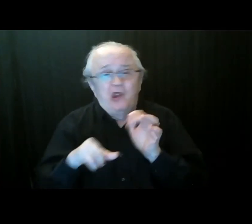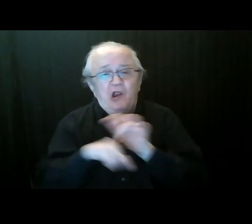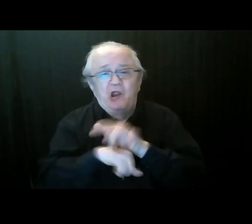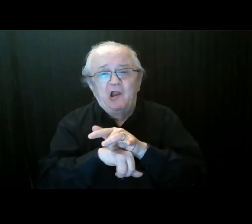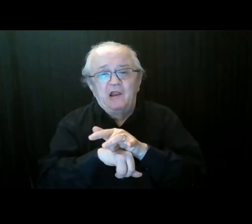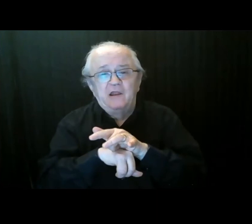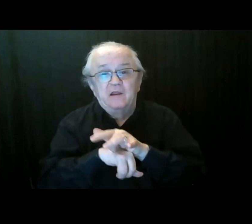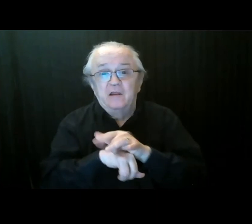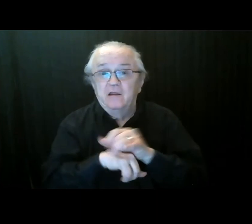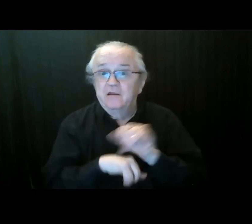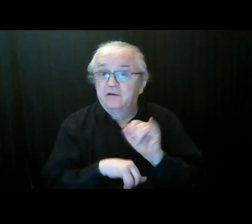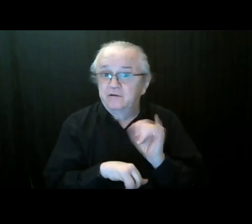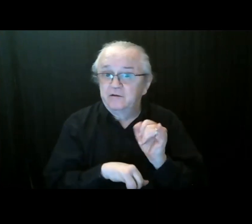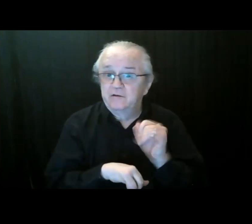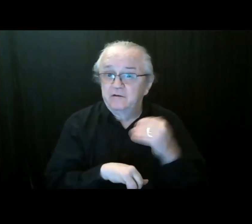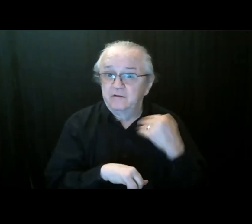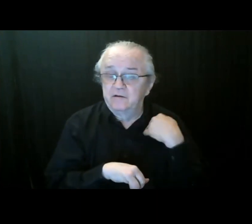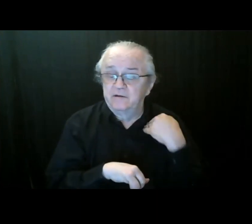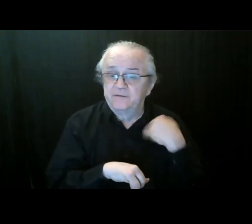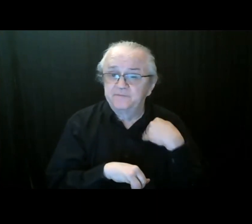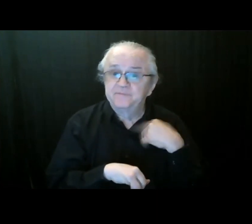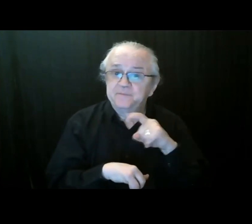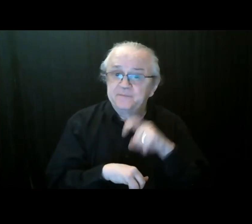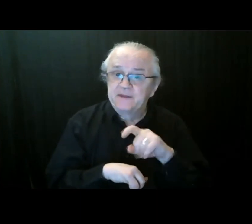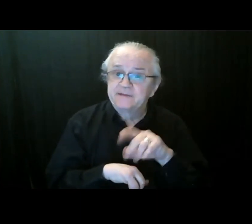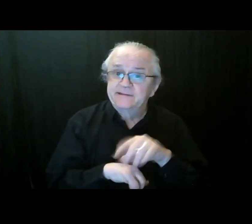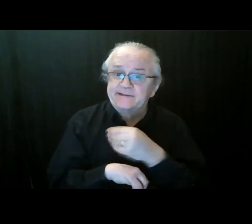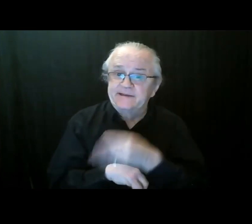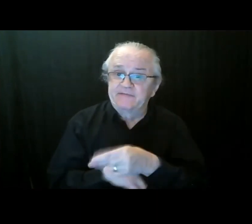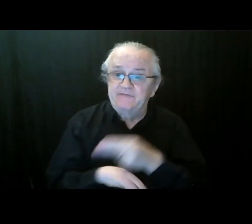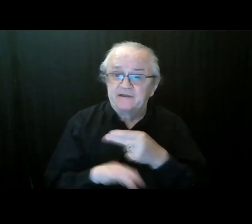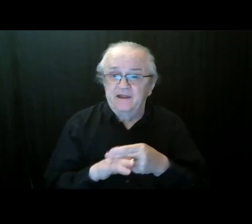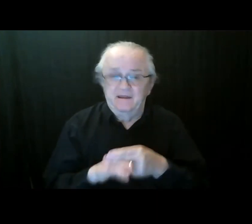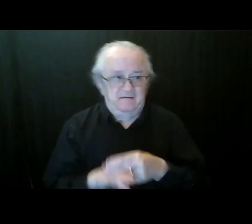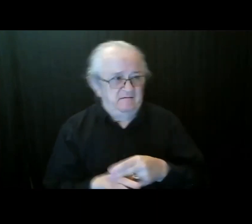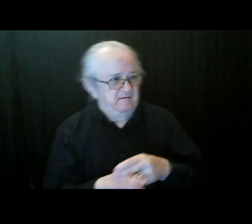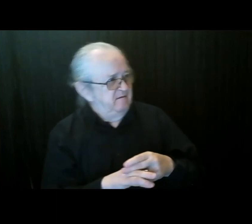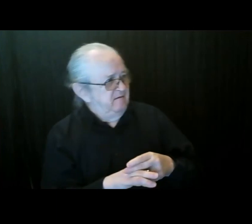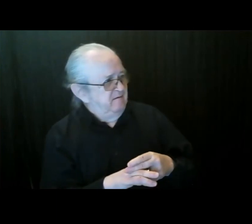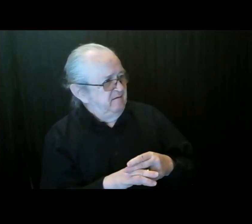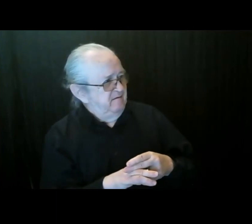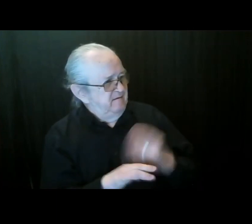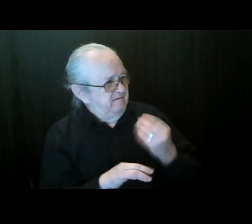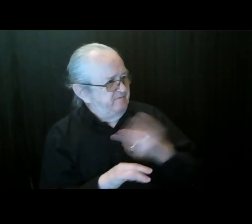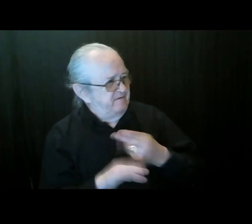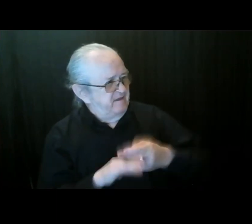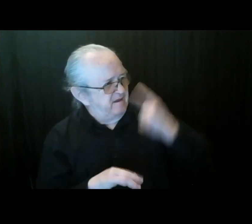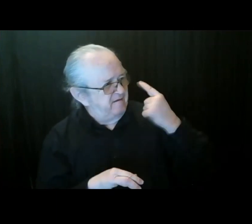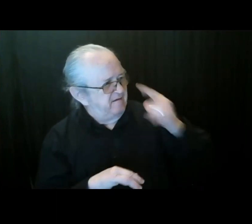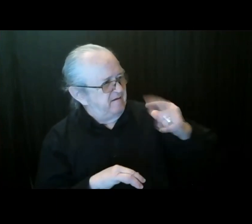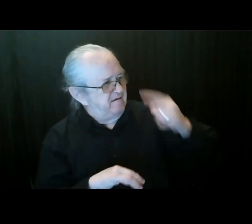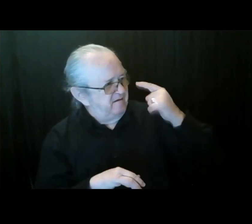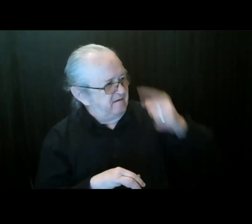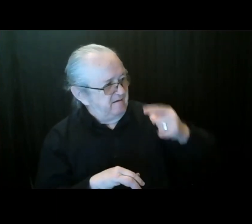Judy said, "We'll have to name him." I said, "Name him? Why in the world would we name him? A strange